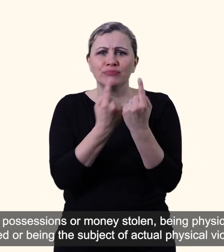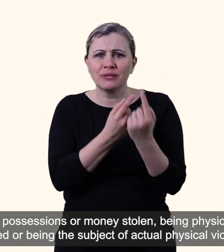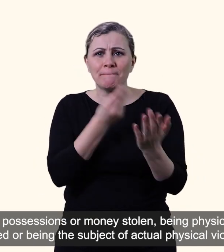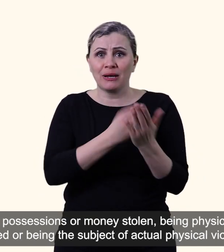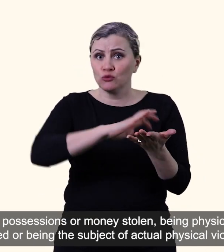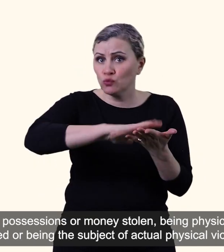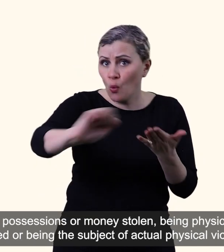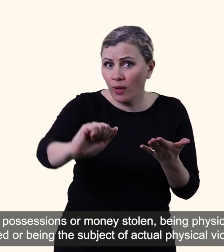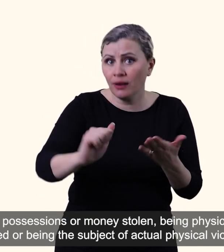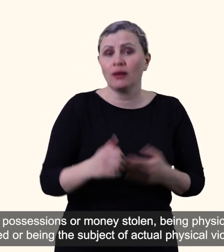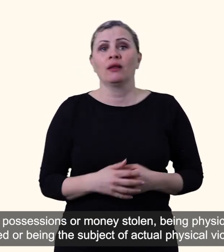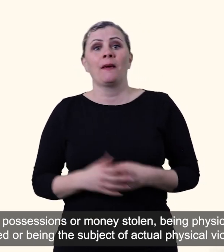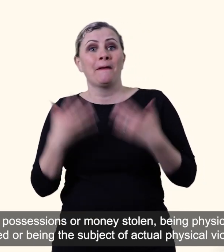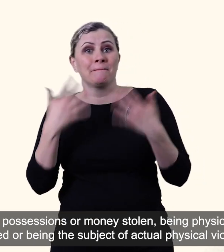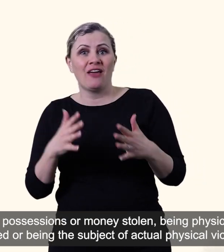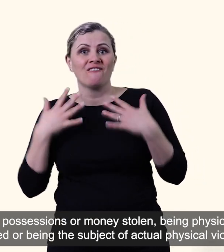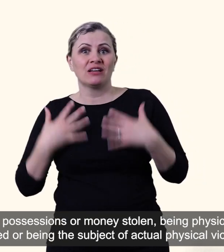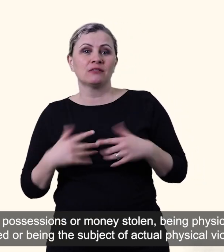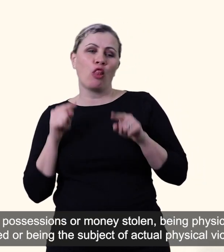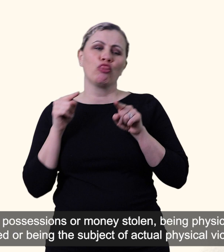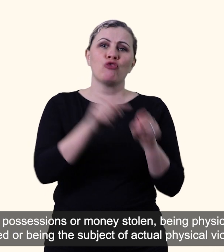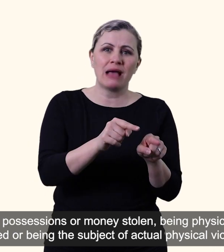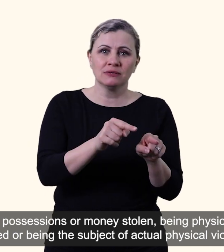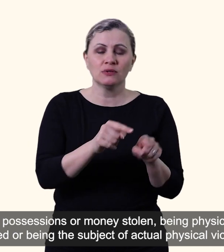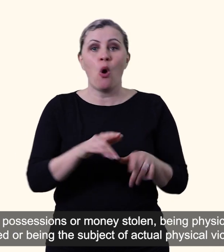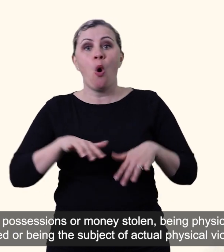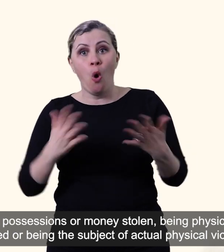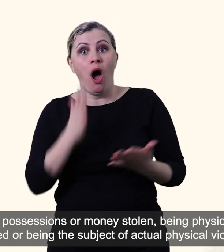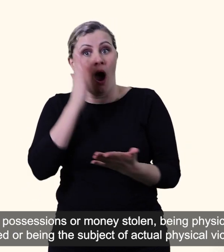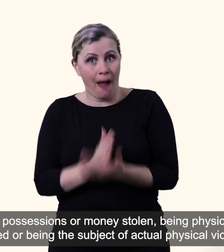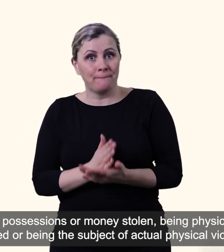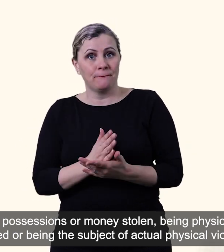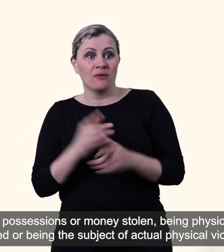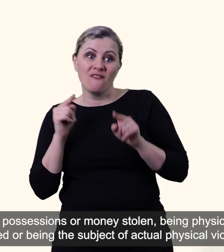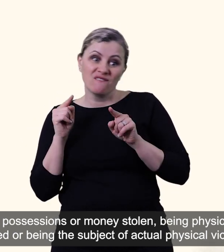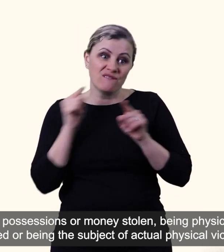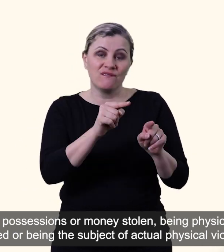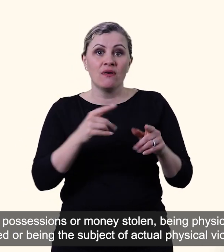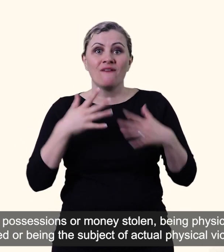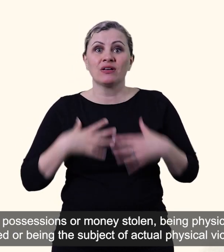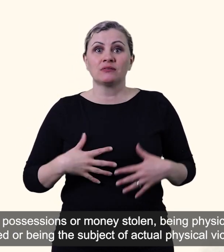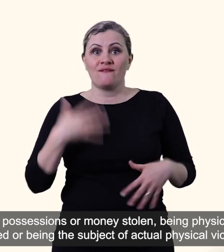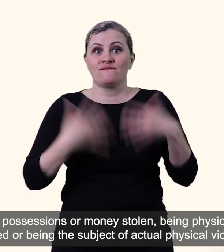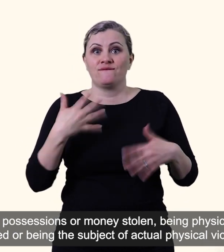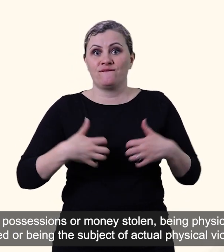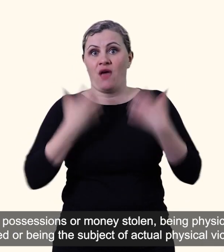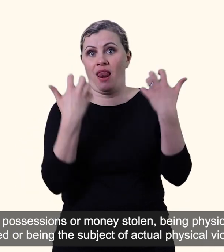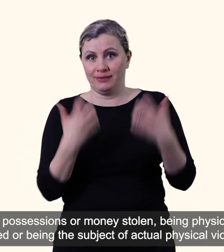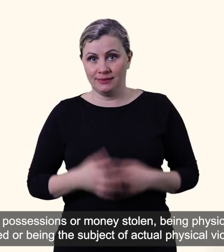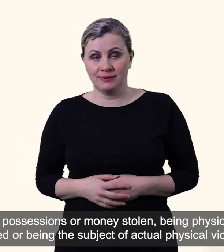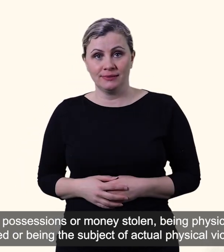having possessions or money stolen, being physically threatened, or being the subject of actual physical